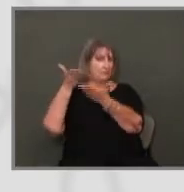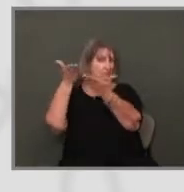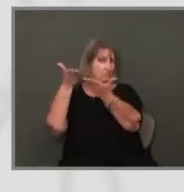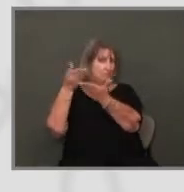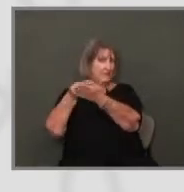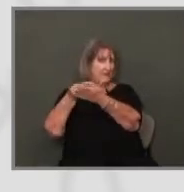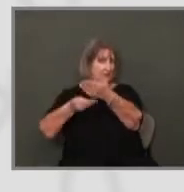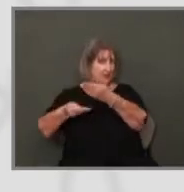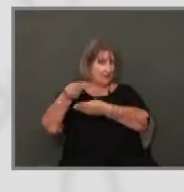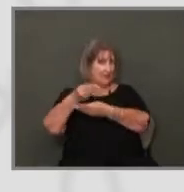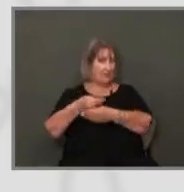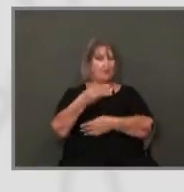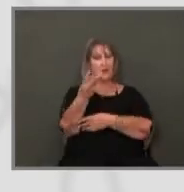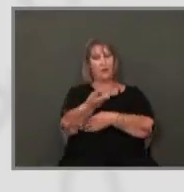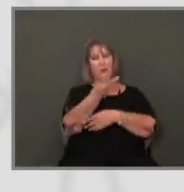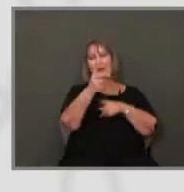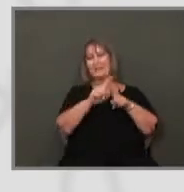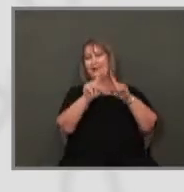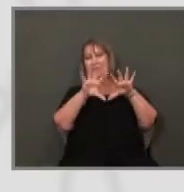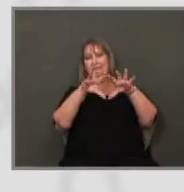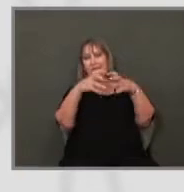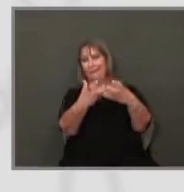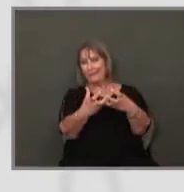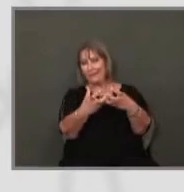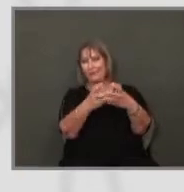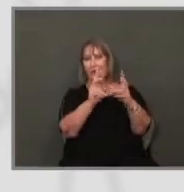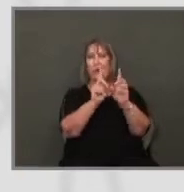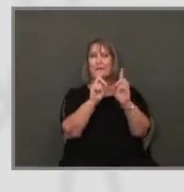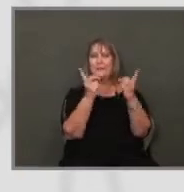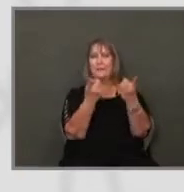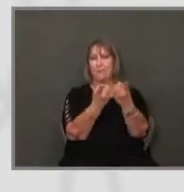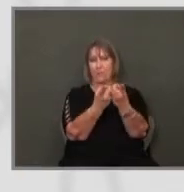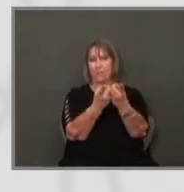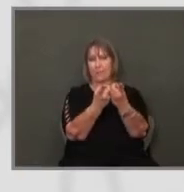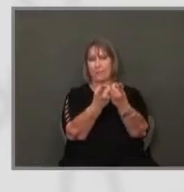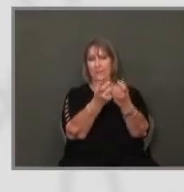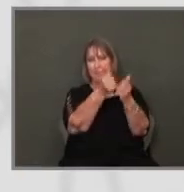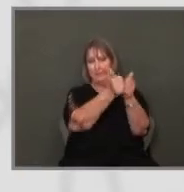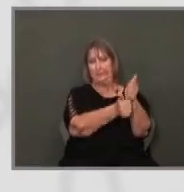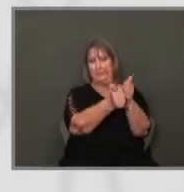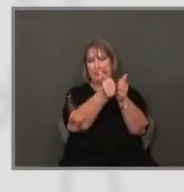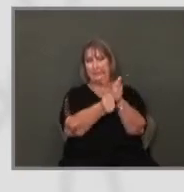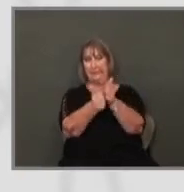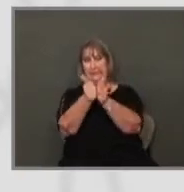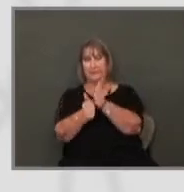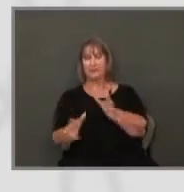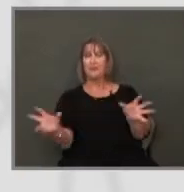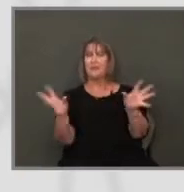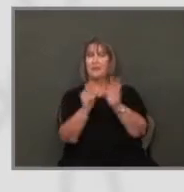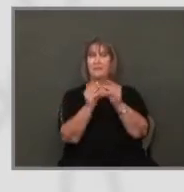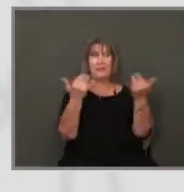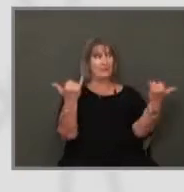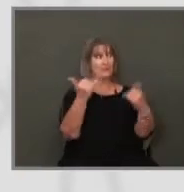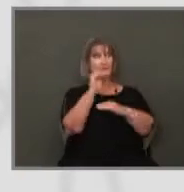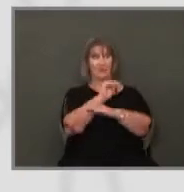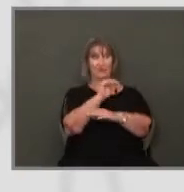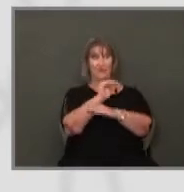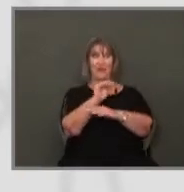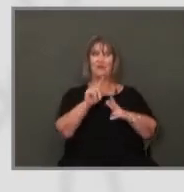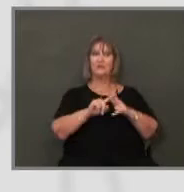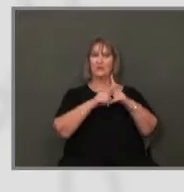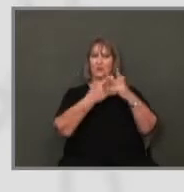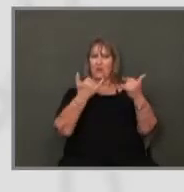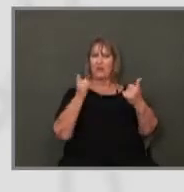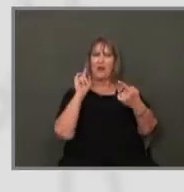every day is a specific category or department. These meetings that we're having tonight will run through early